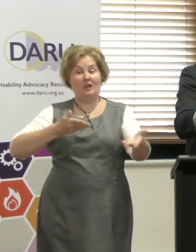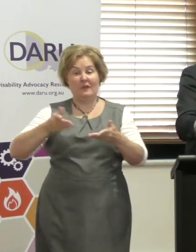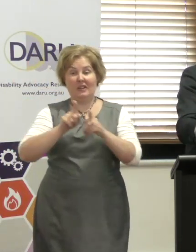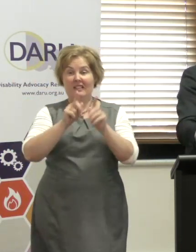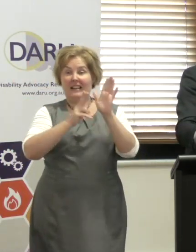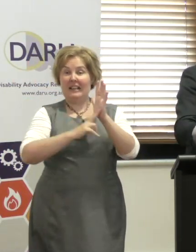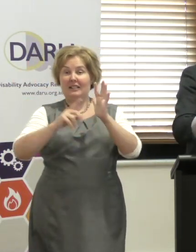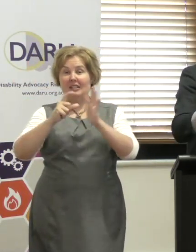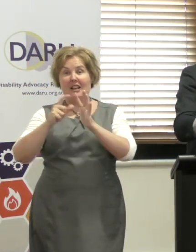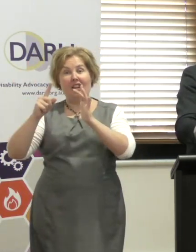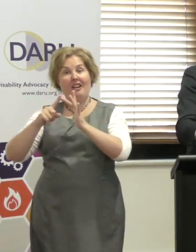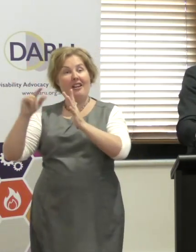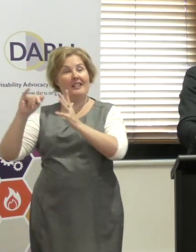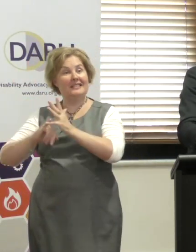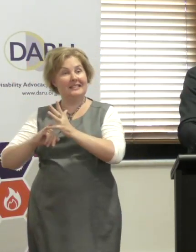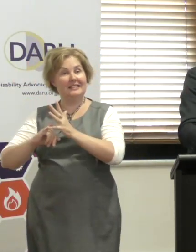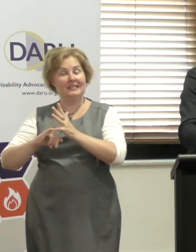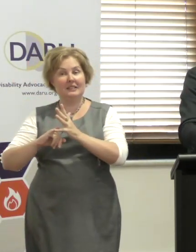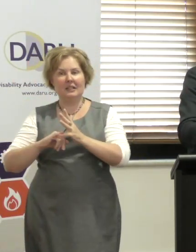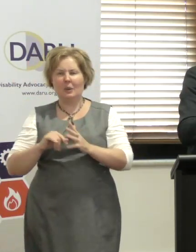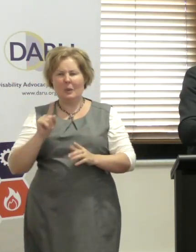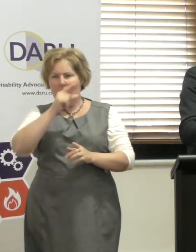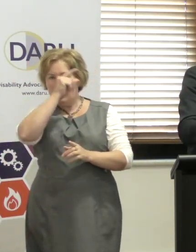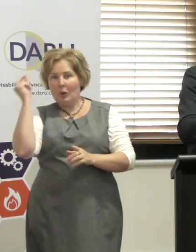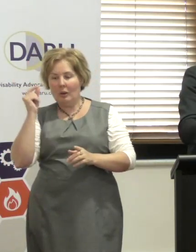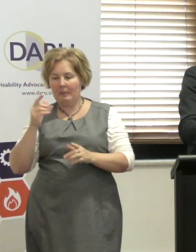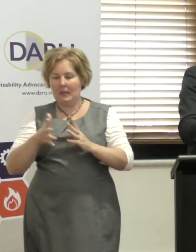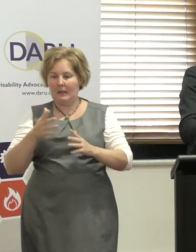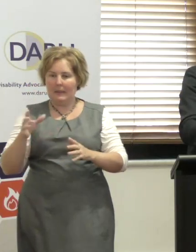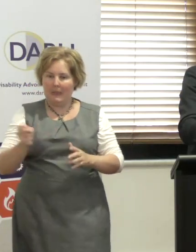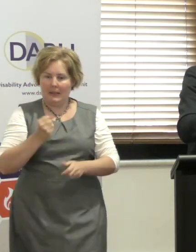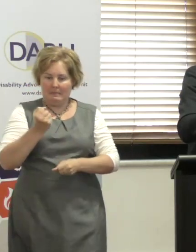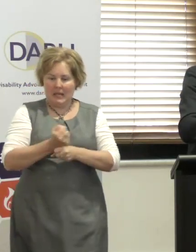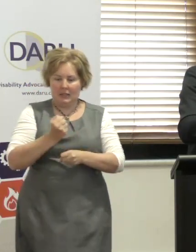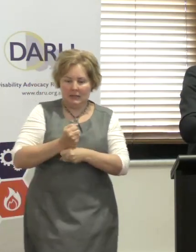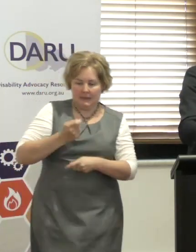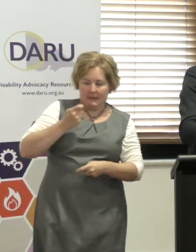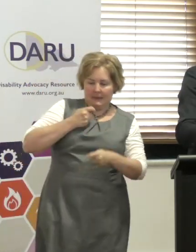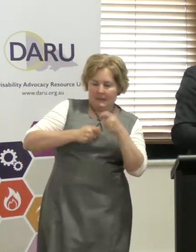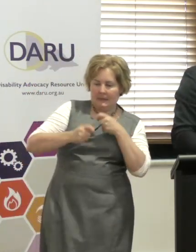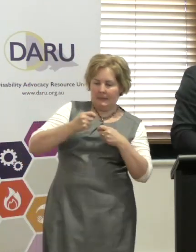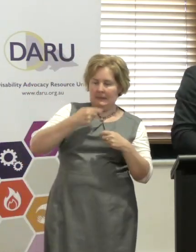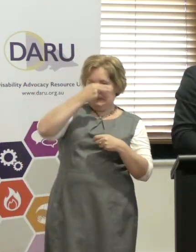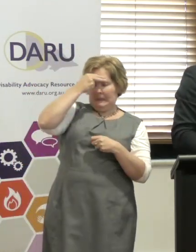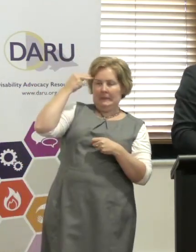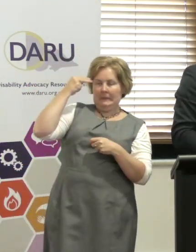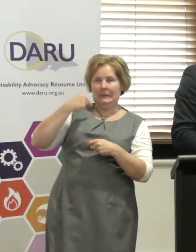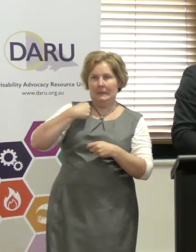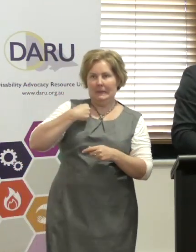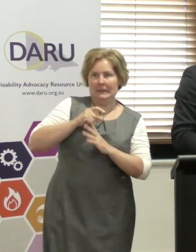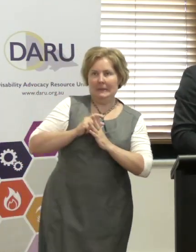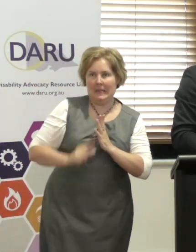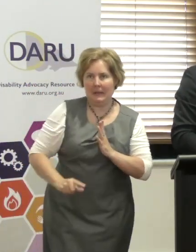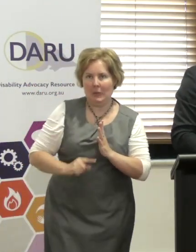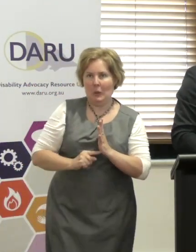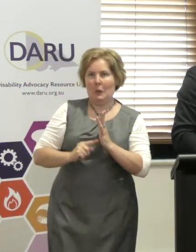the goal of that? We have to make ourselves disabled. In order to get services, in order to access services, we have